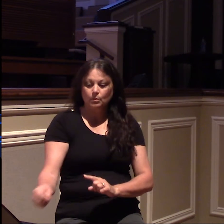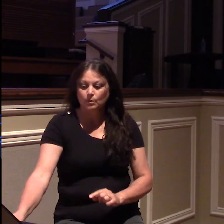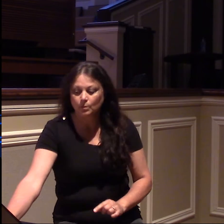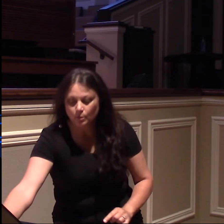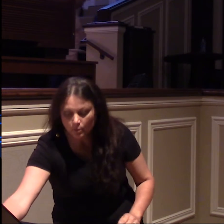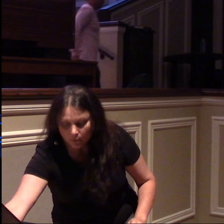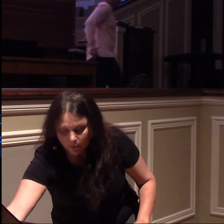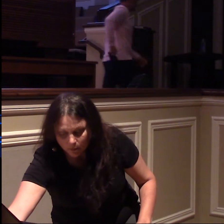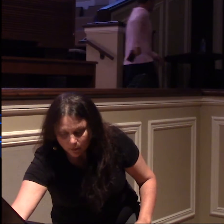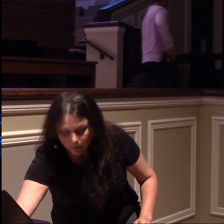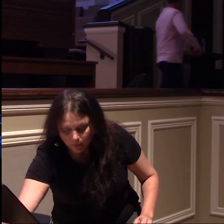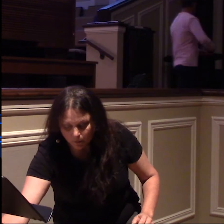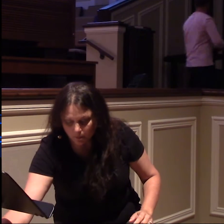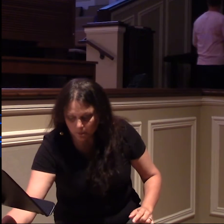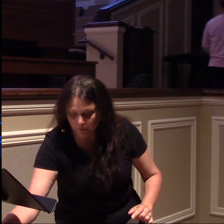verses 8 through 13.